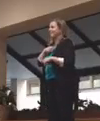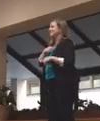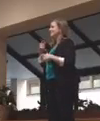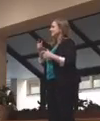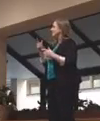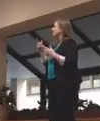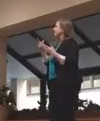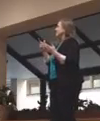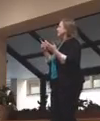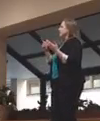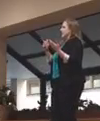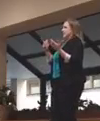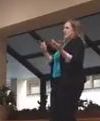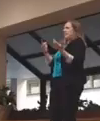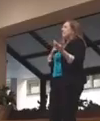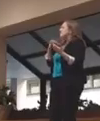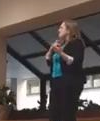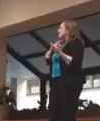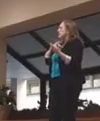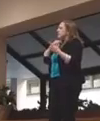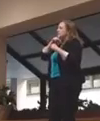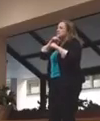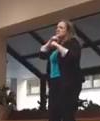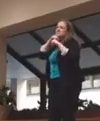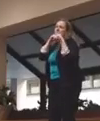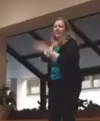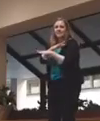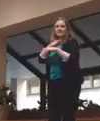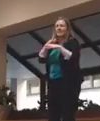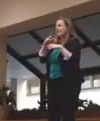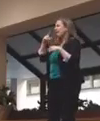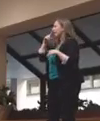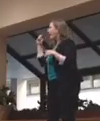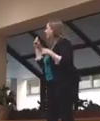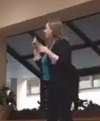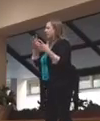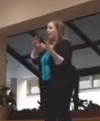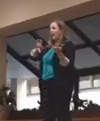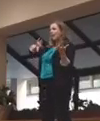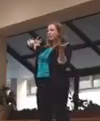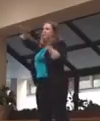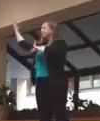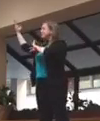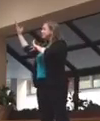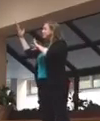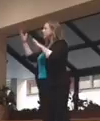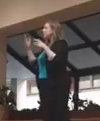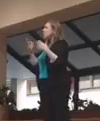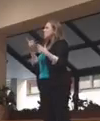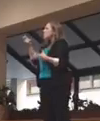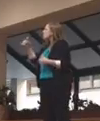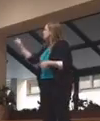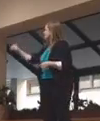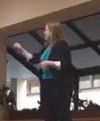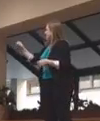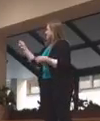I think you've just described why I say that this is a very exciting time for RID. It looks ugly.